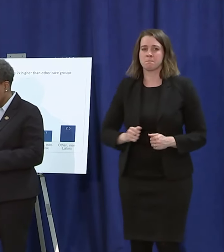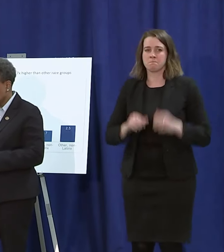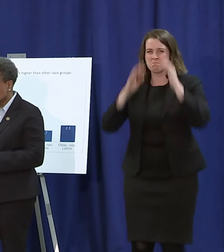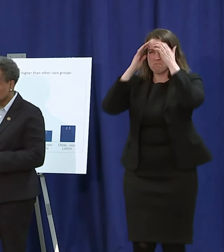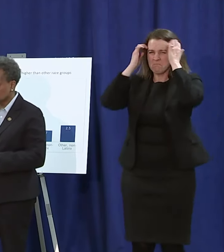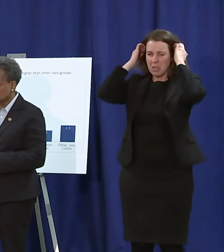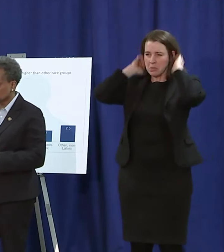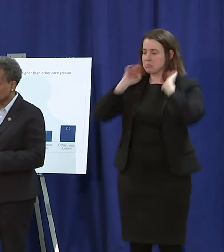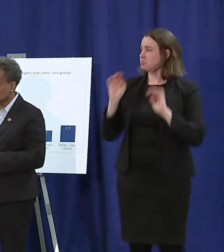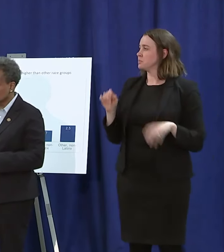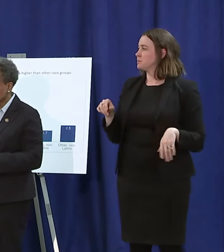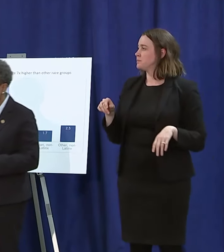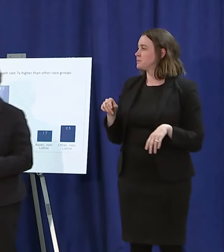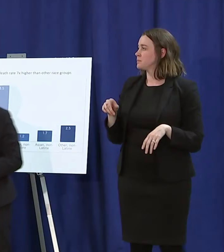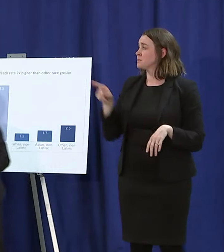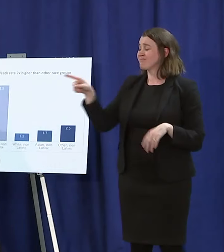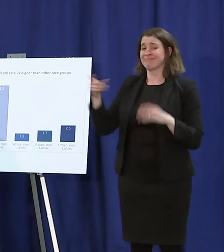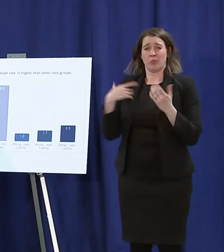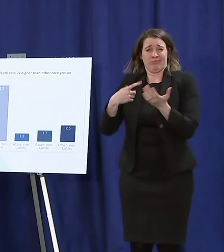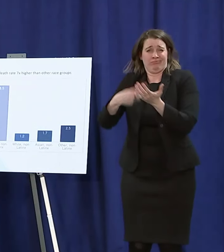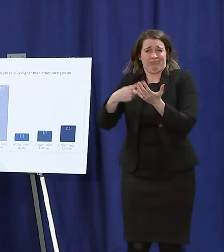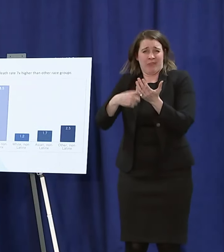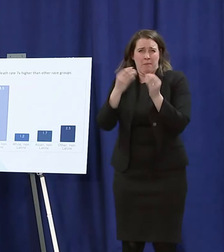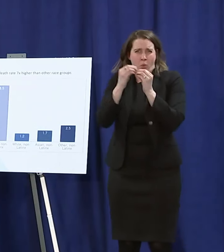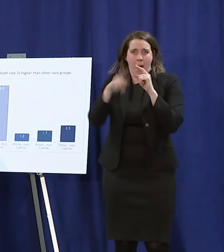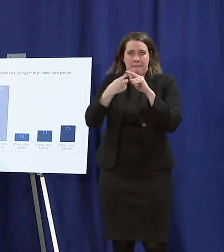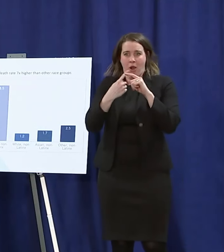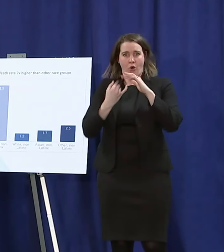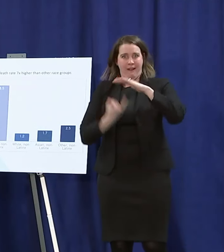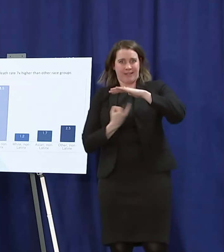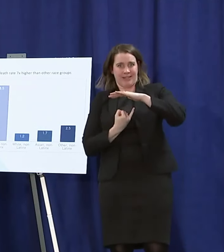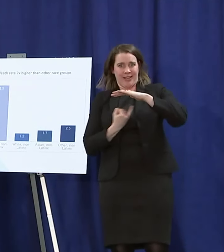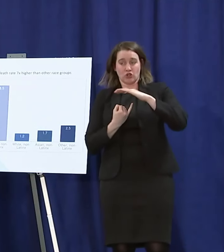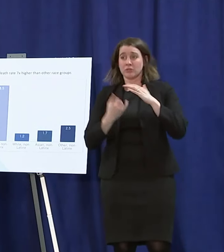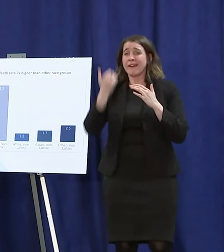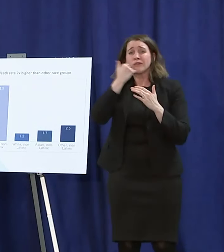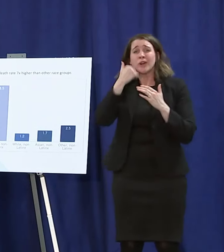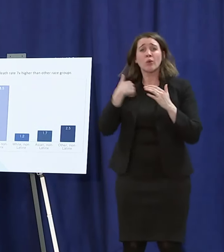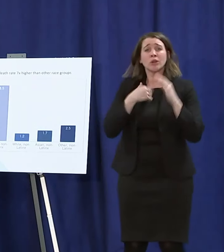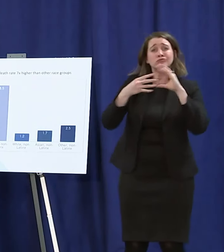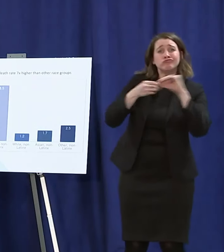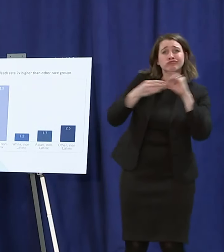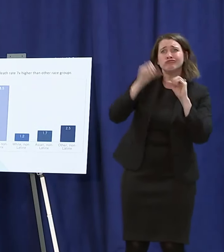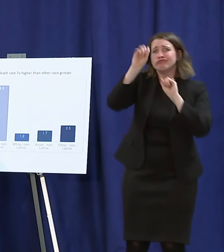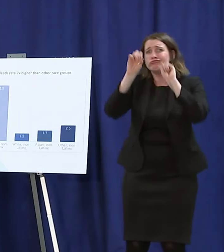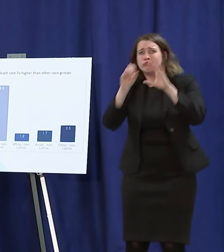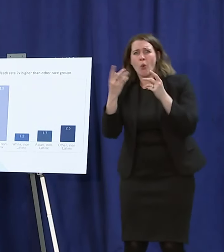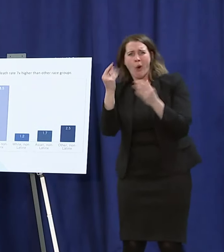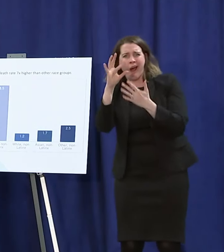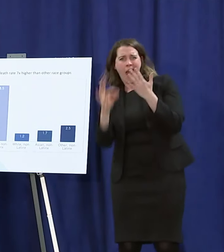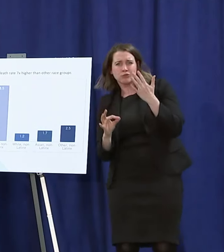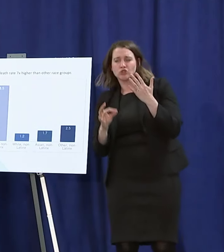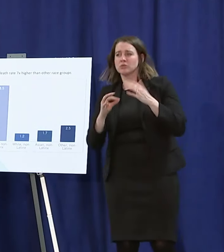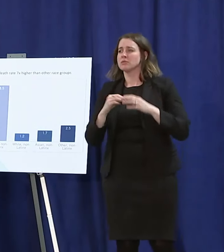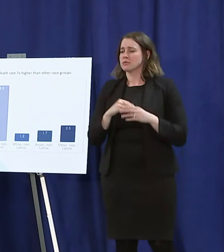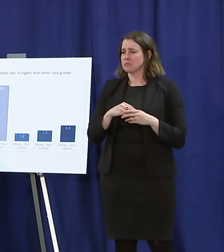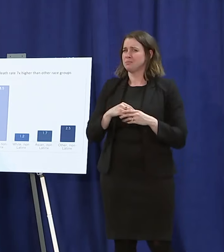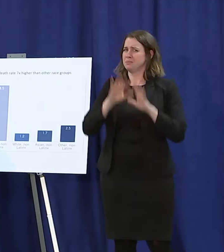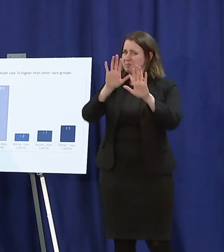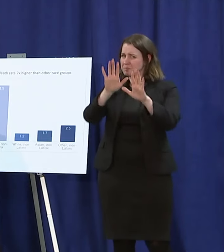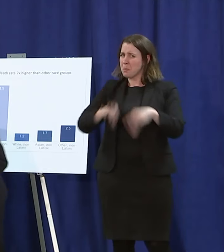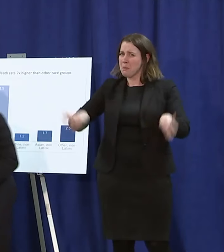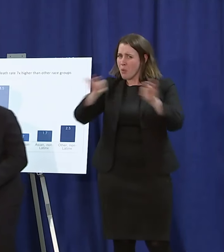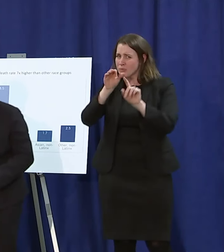quarantine. So we've, every day we've been talking about all the new things that are happening and all of what's available. But I do want to remind people